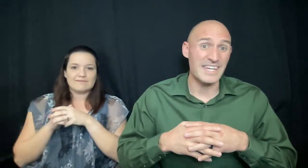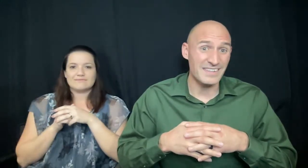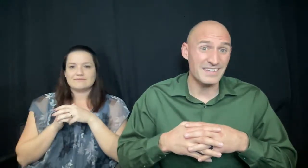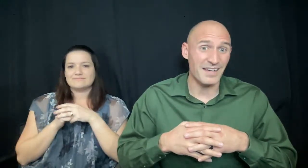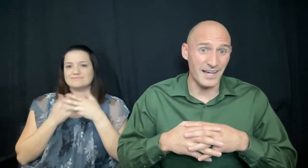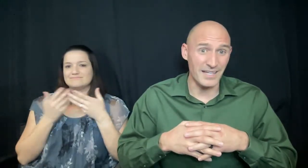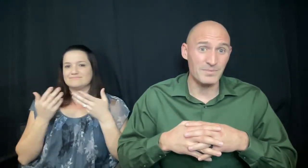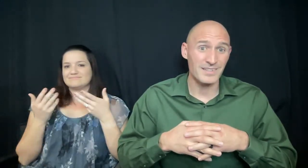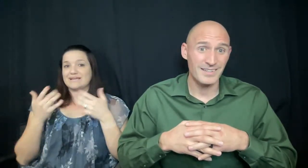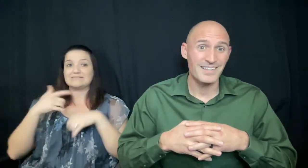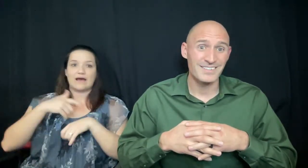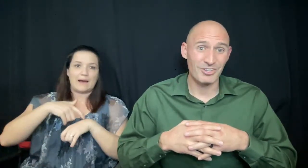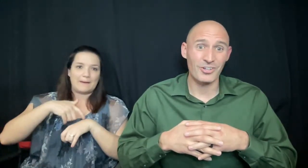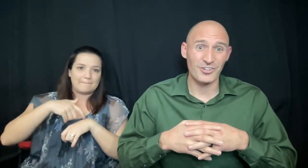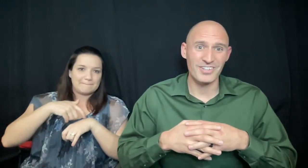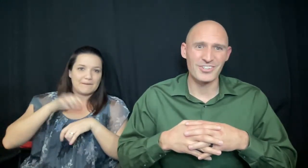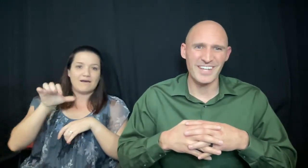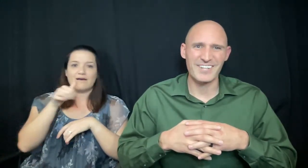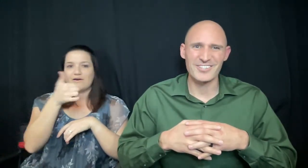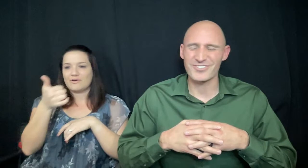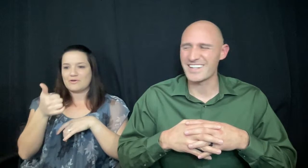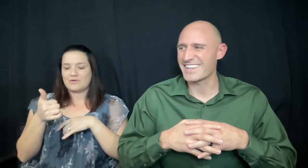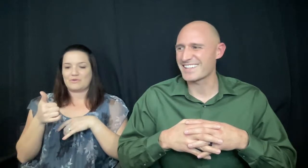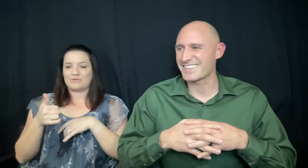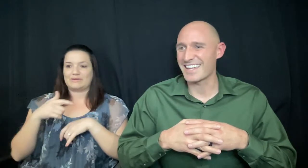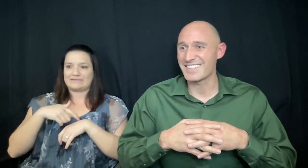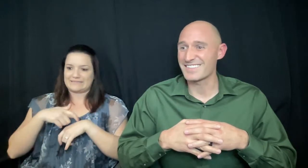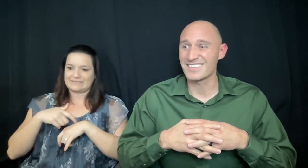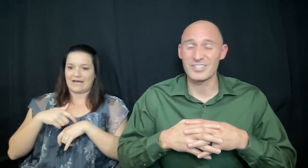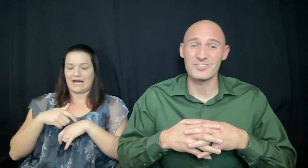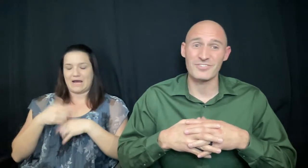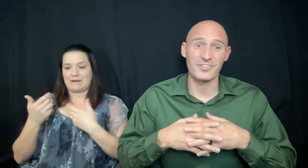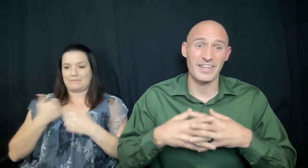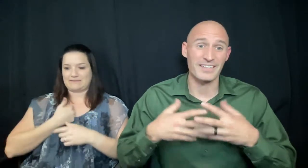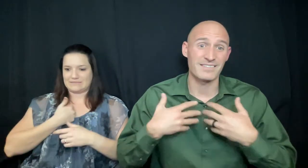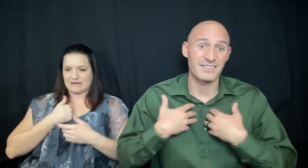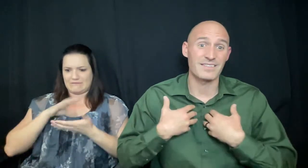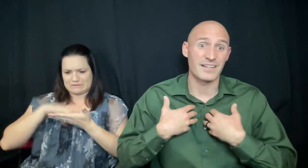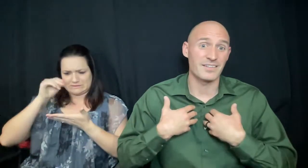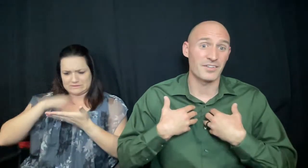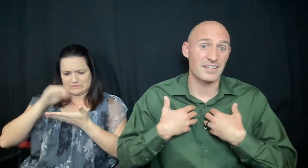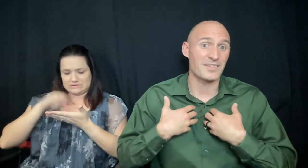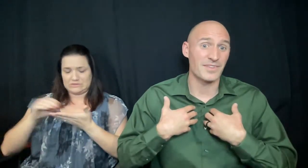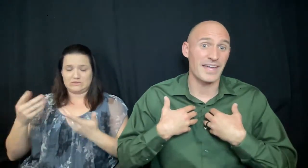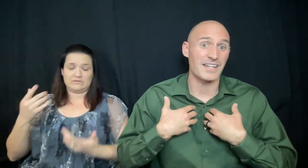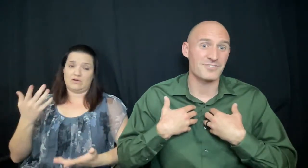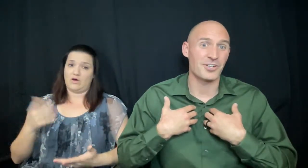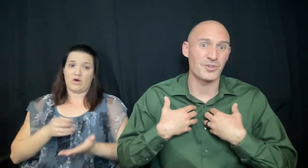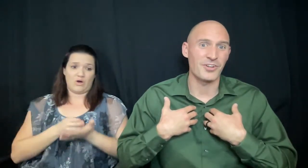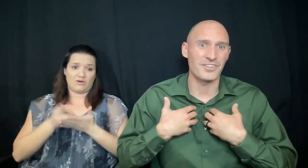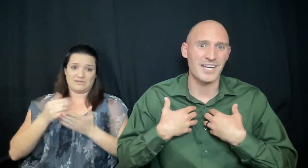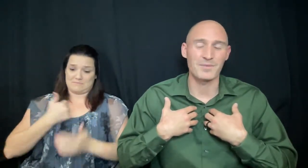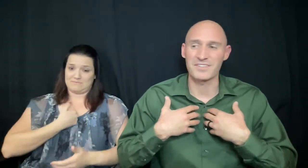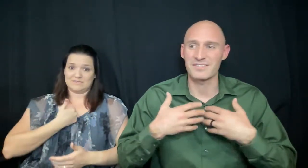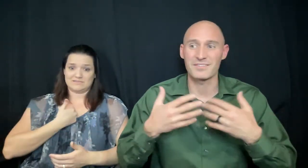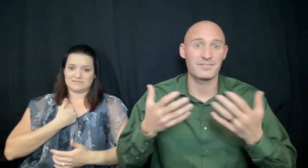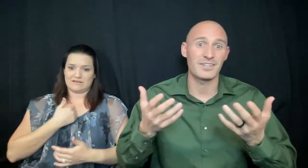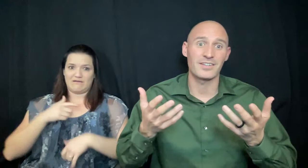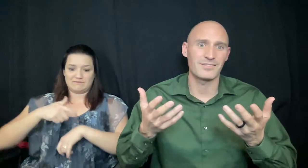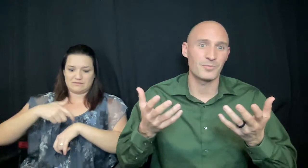the time to learn the new language, right? That is a huge struggle that, that's something that I struggle with all the time, because we